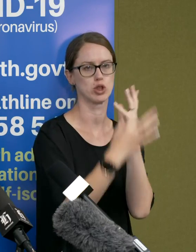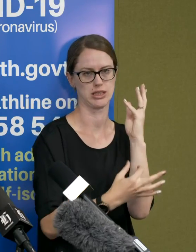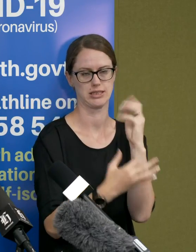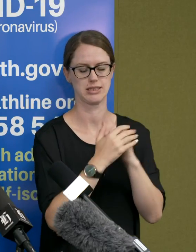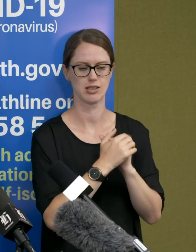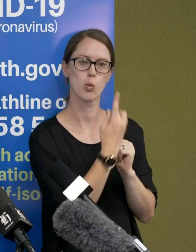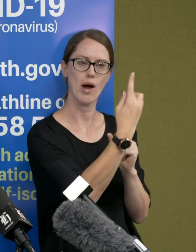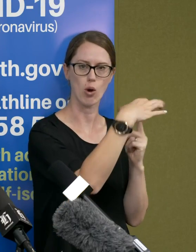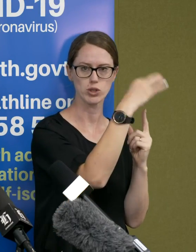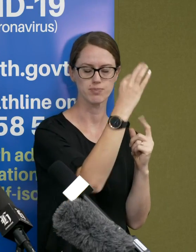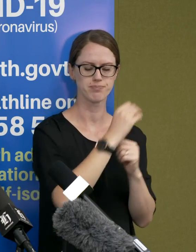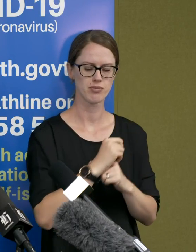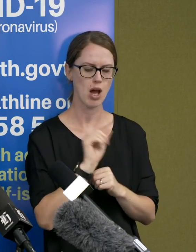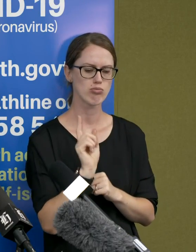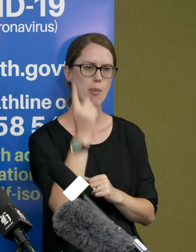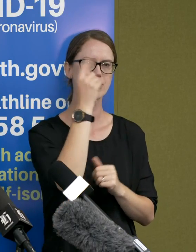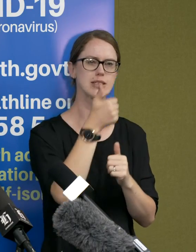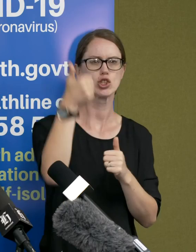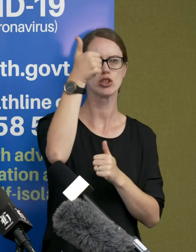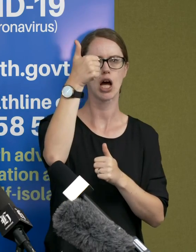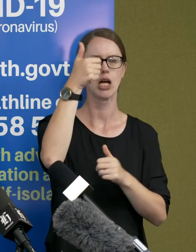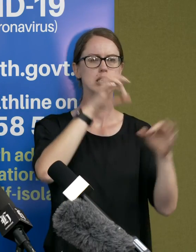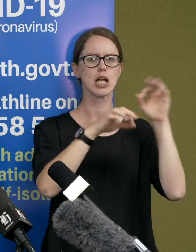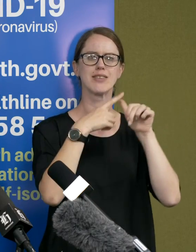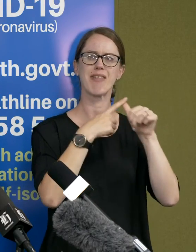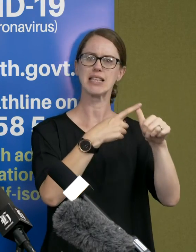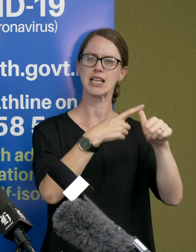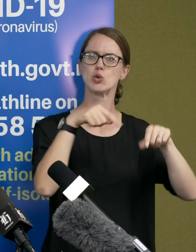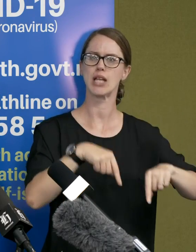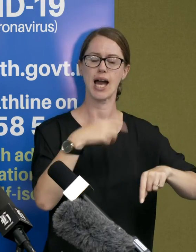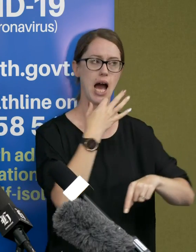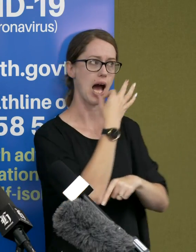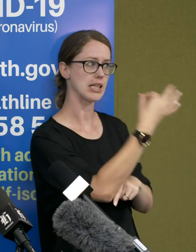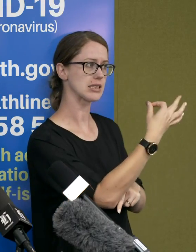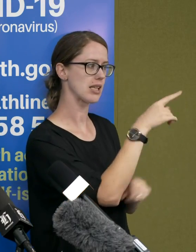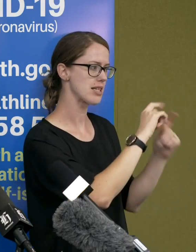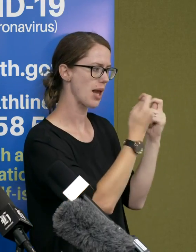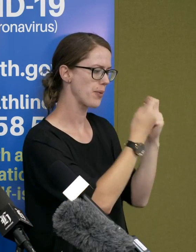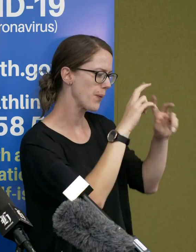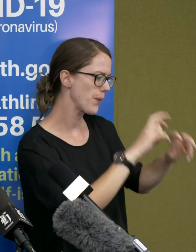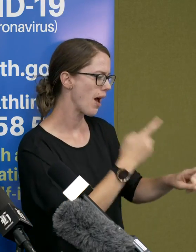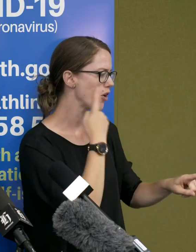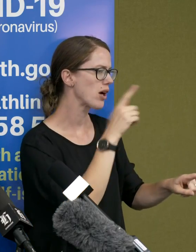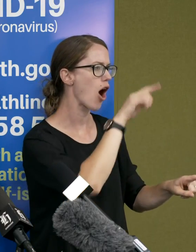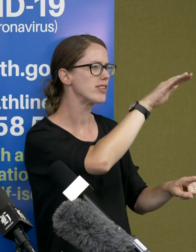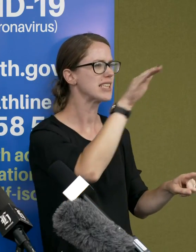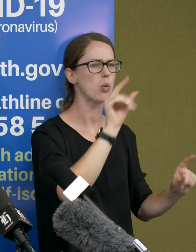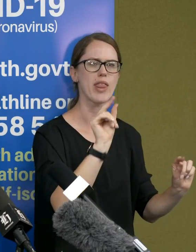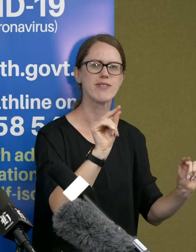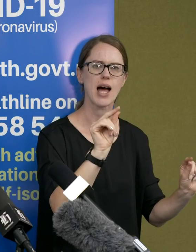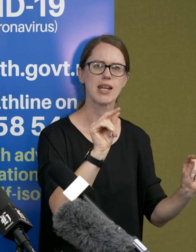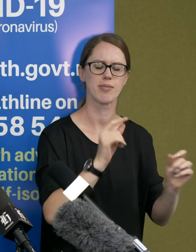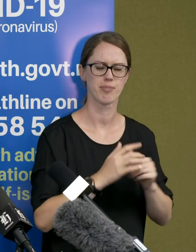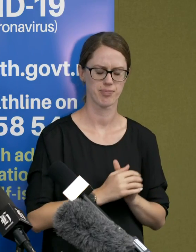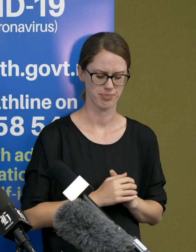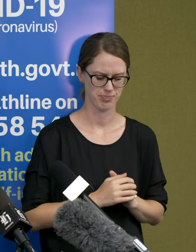In fact, the Prime Minister's Chief Science Advisor just today asked her team to have a look at what other countries have done,